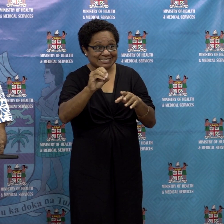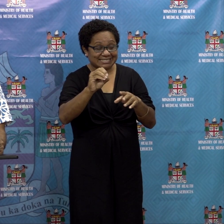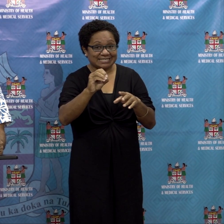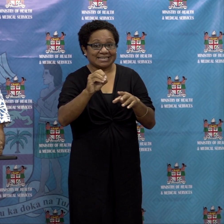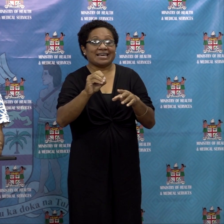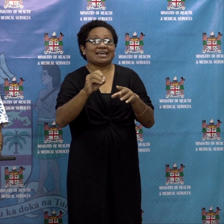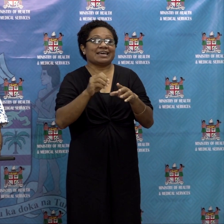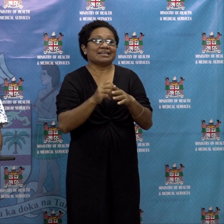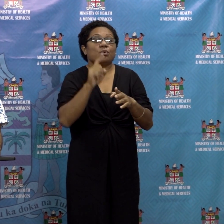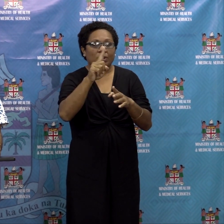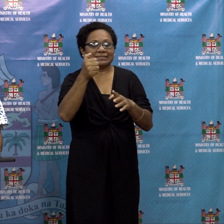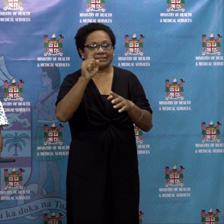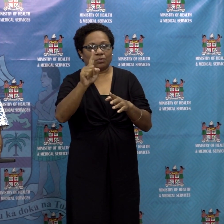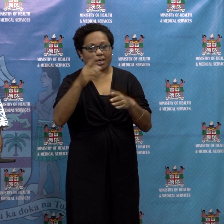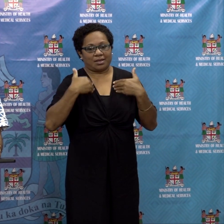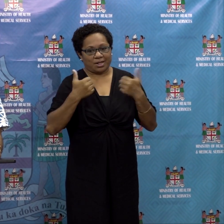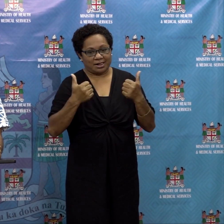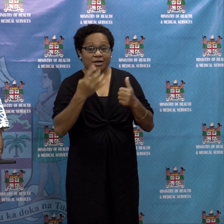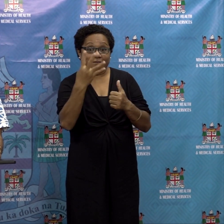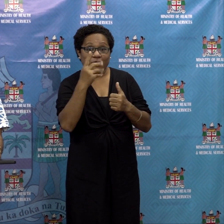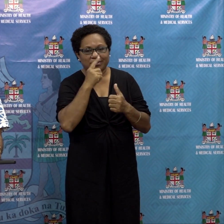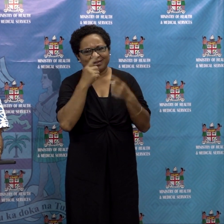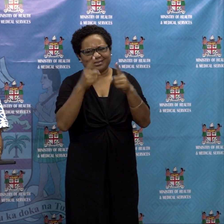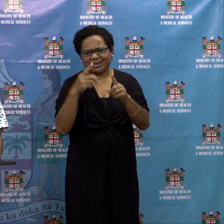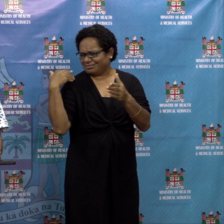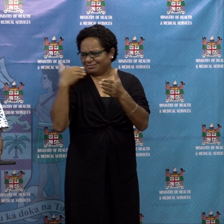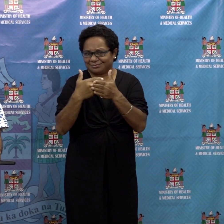161 recoveries and 4 deaths.